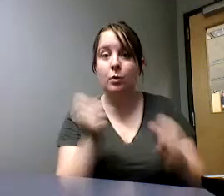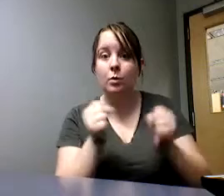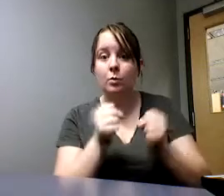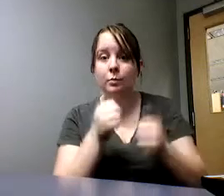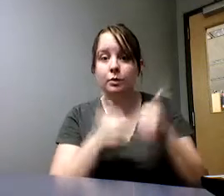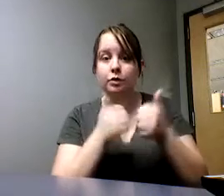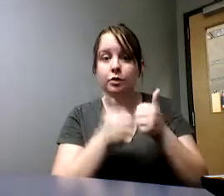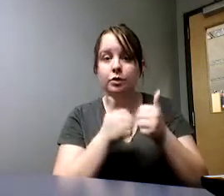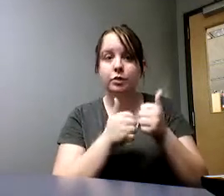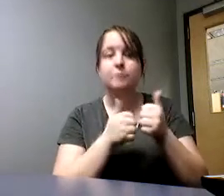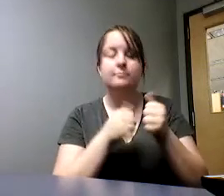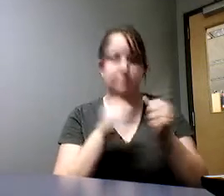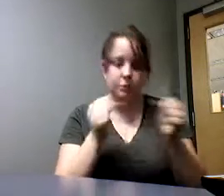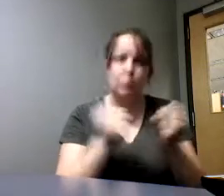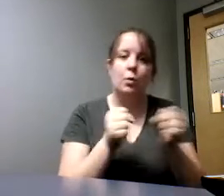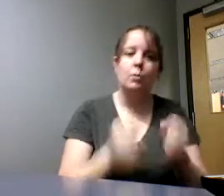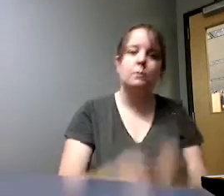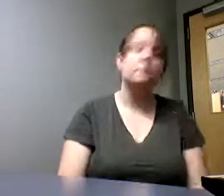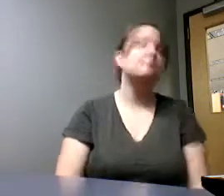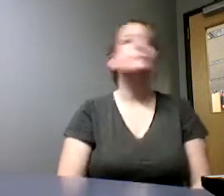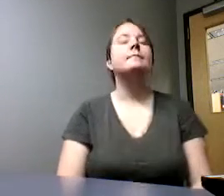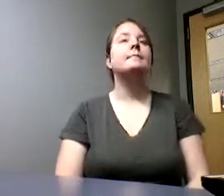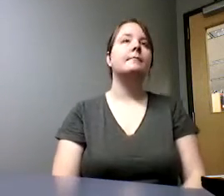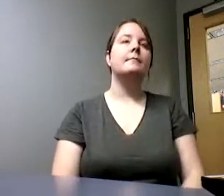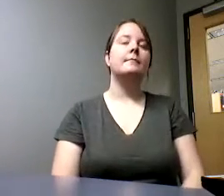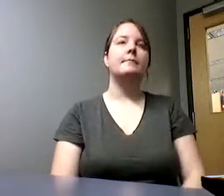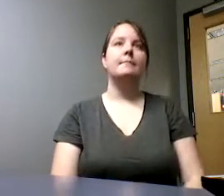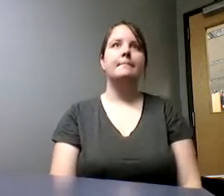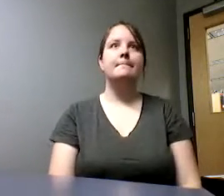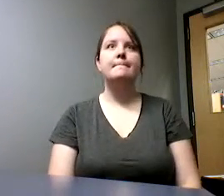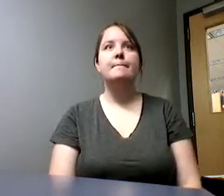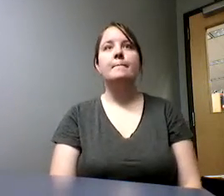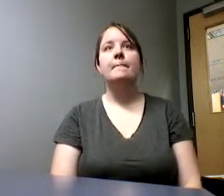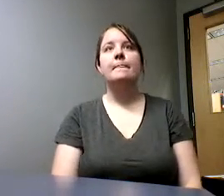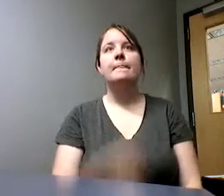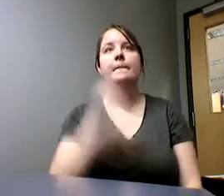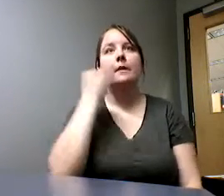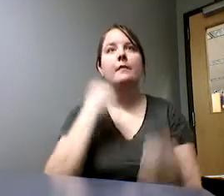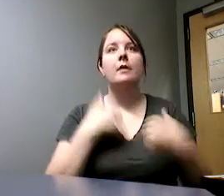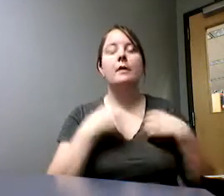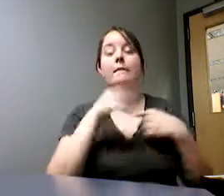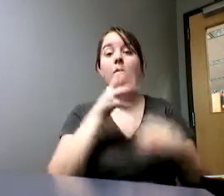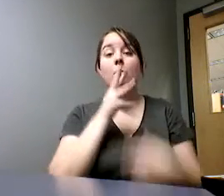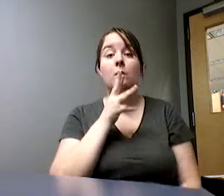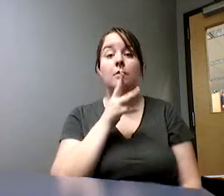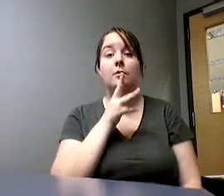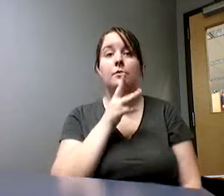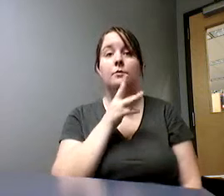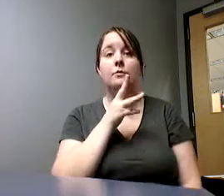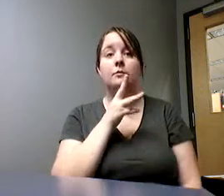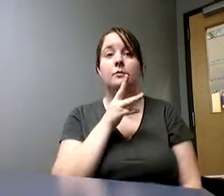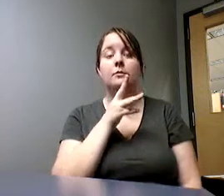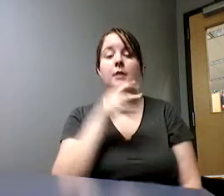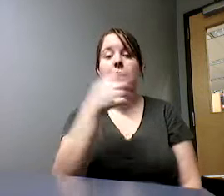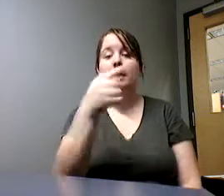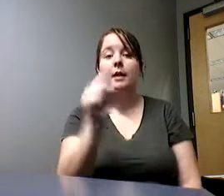When you take, example, condensation, and you take water from a gas form, or